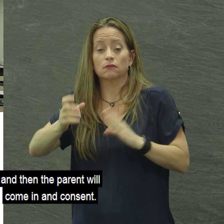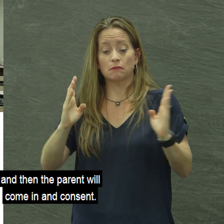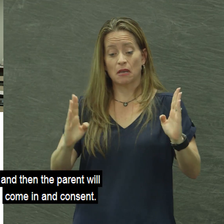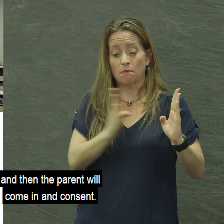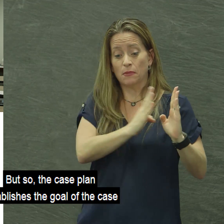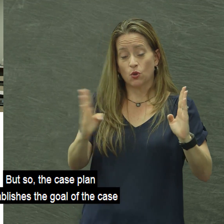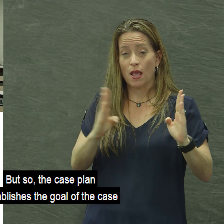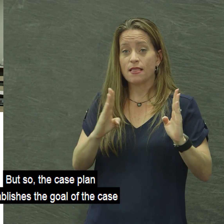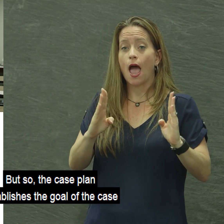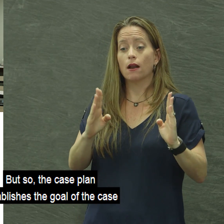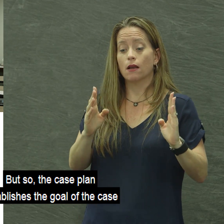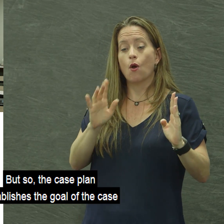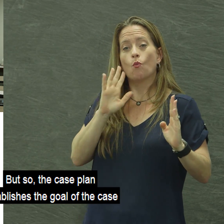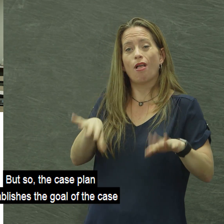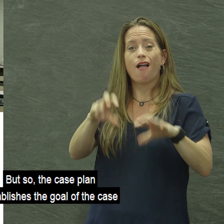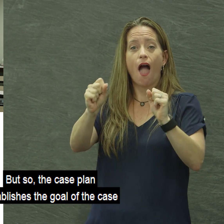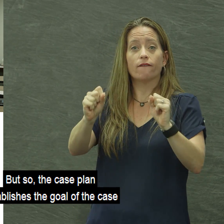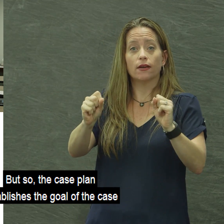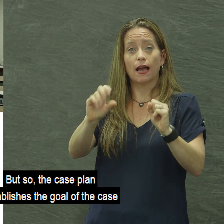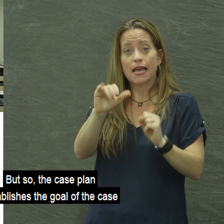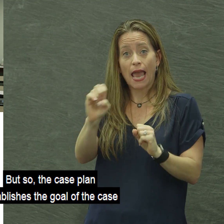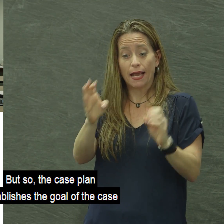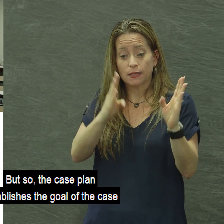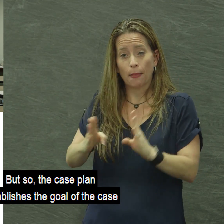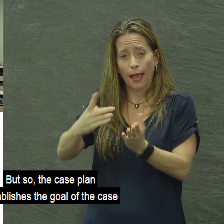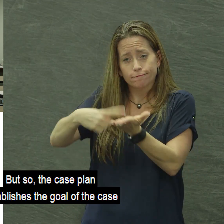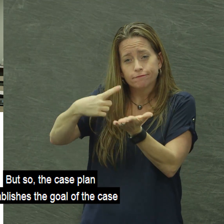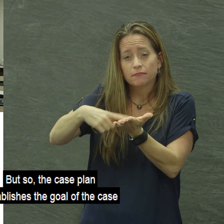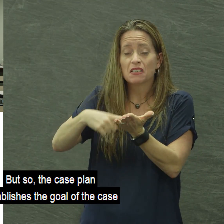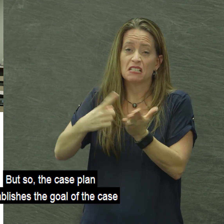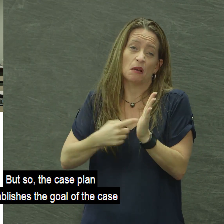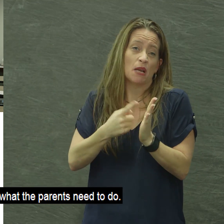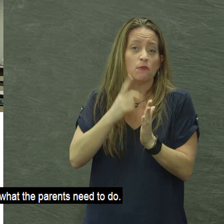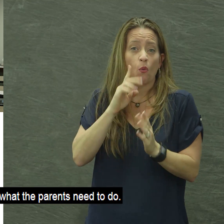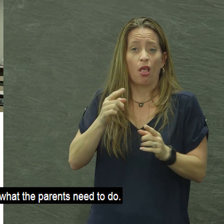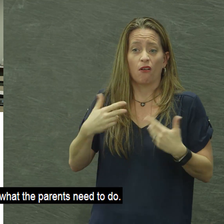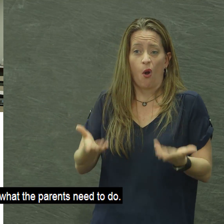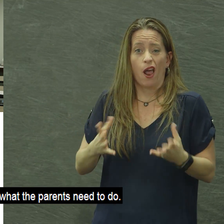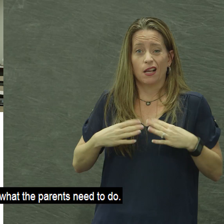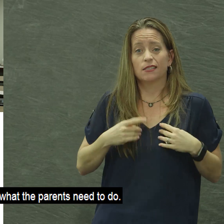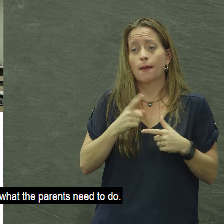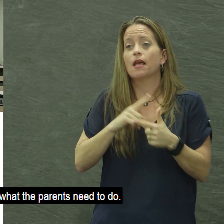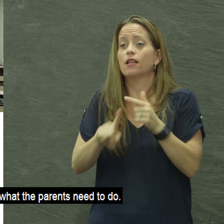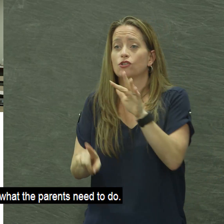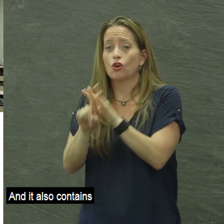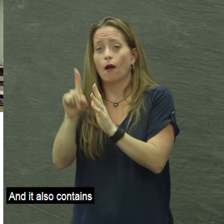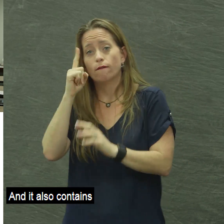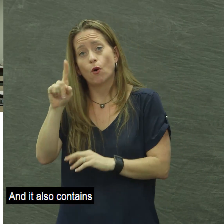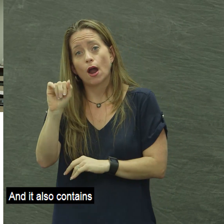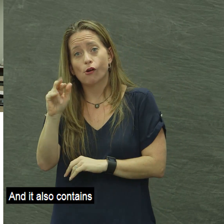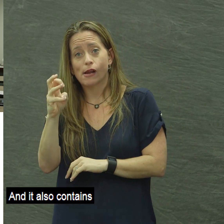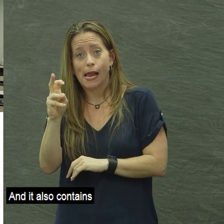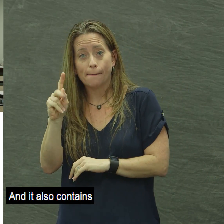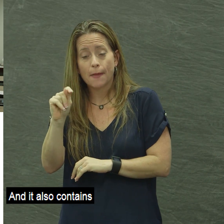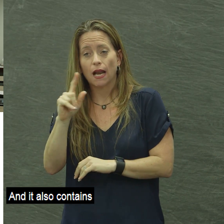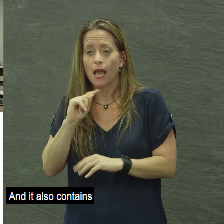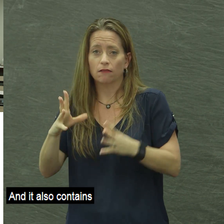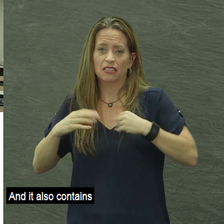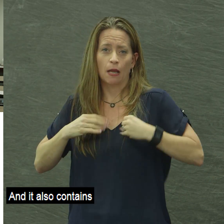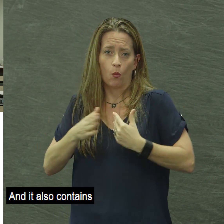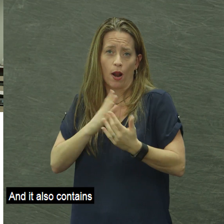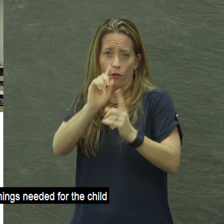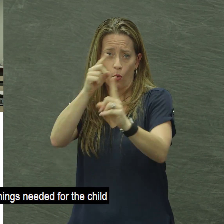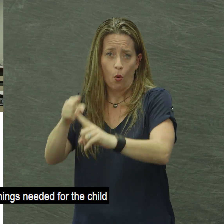consent. But so the case plan establishes the goal of the case and what the parents need to do, and it also